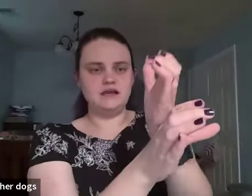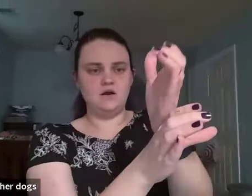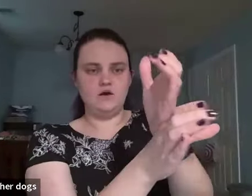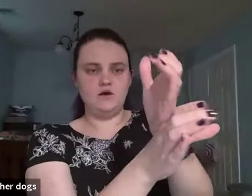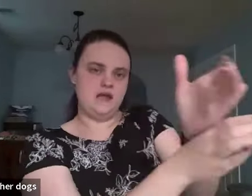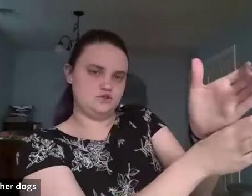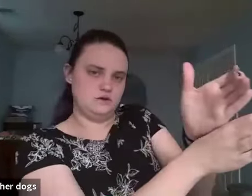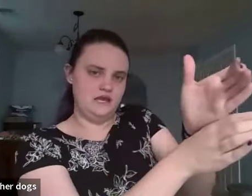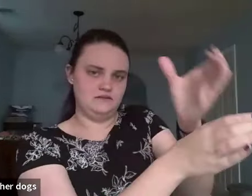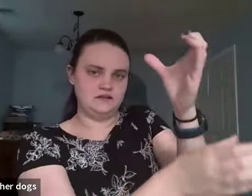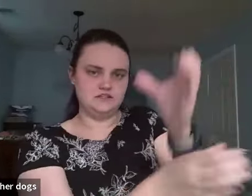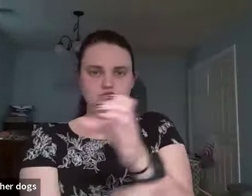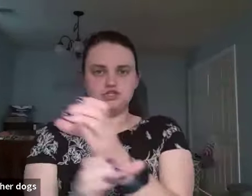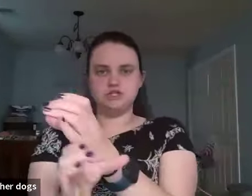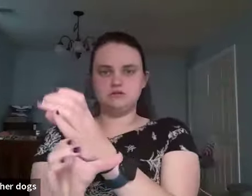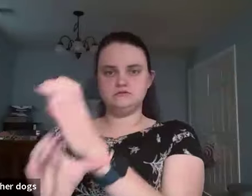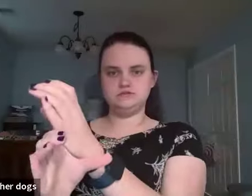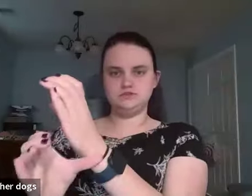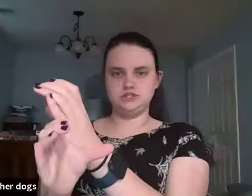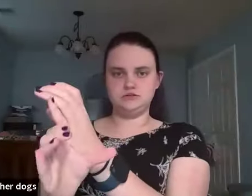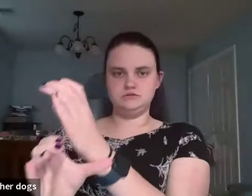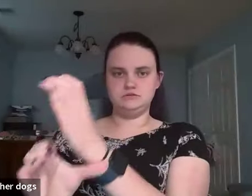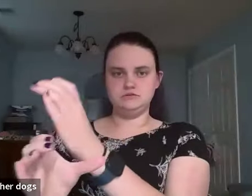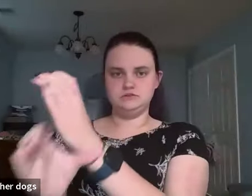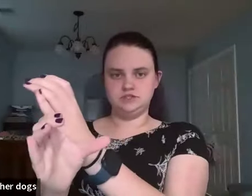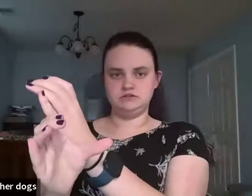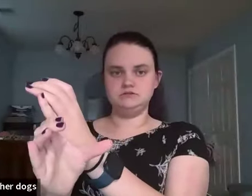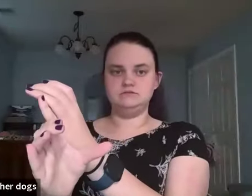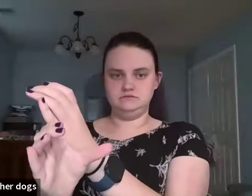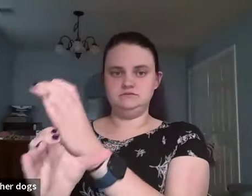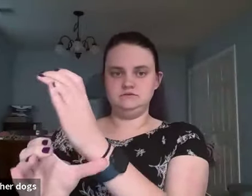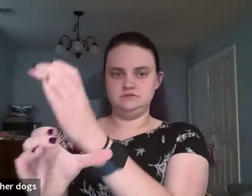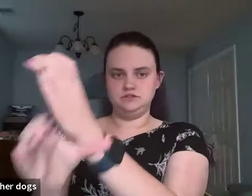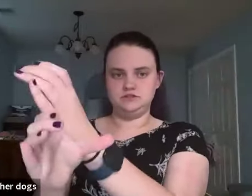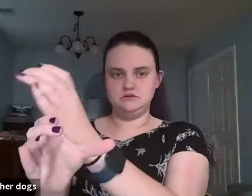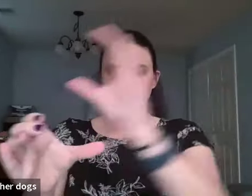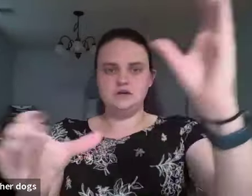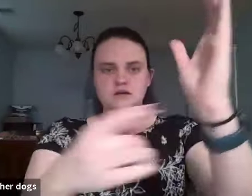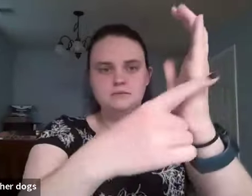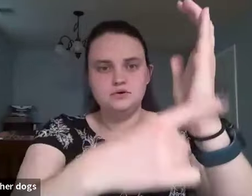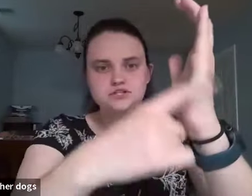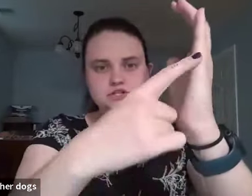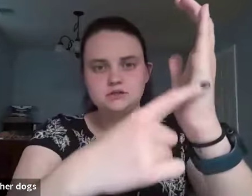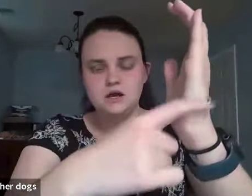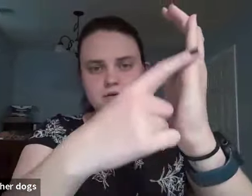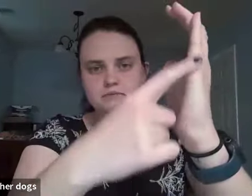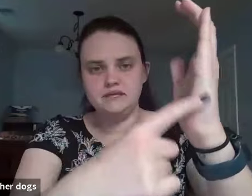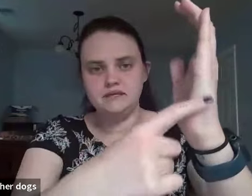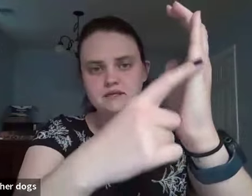like on the actual hand line. So chill, chill, chill. Chill. Put your